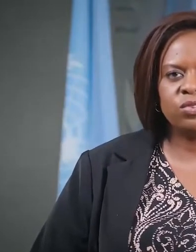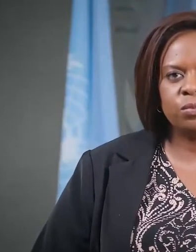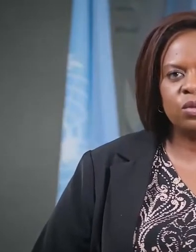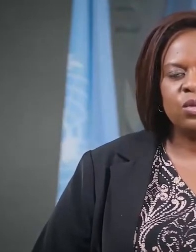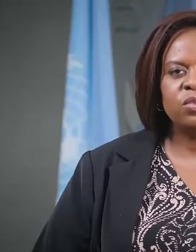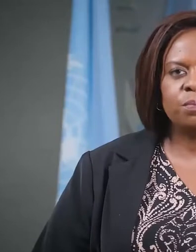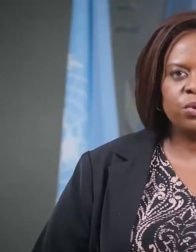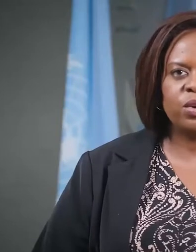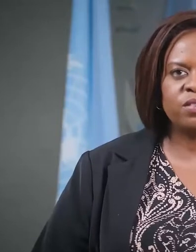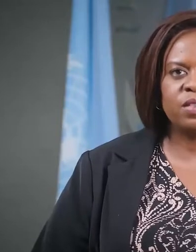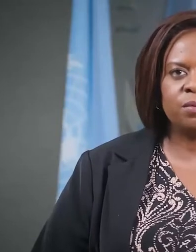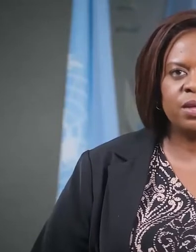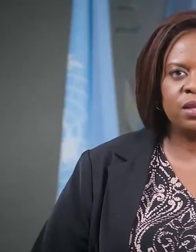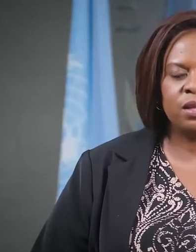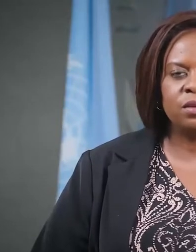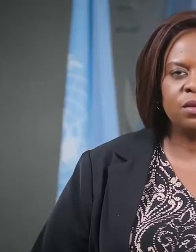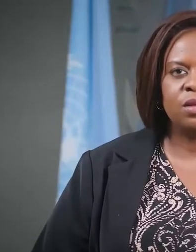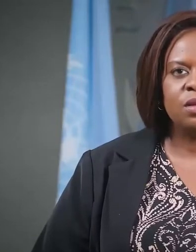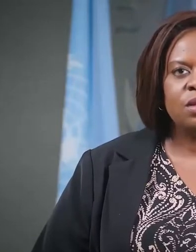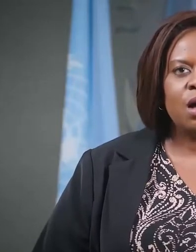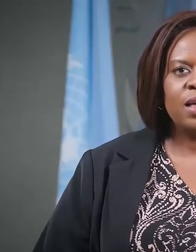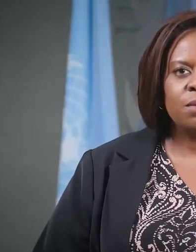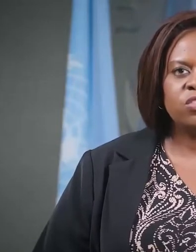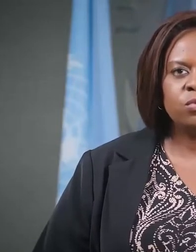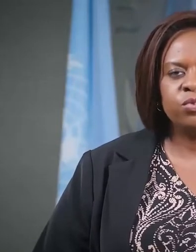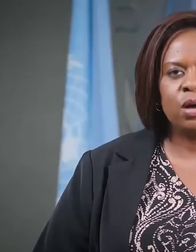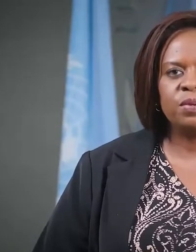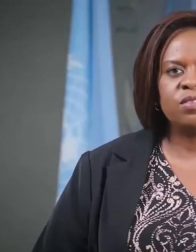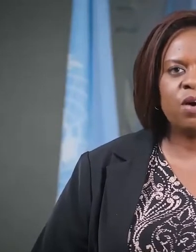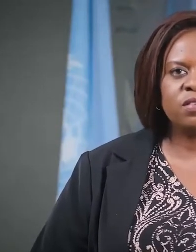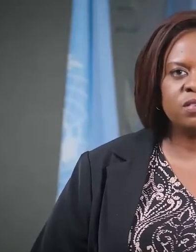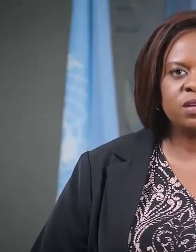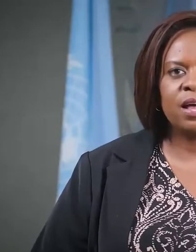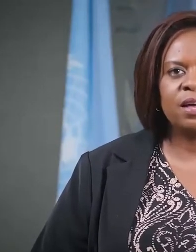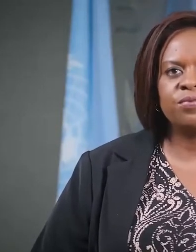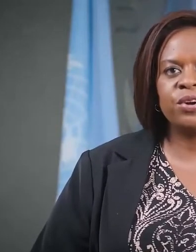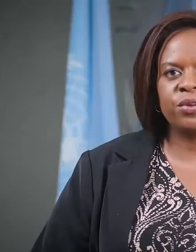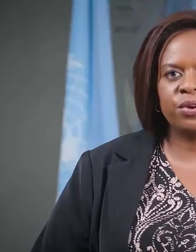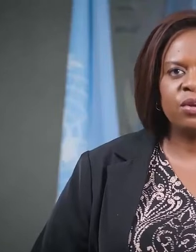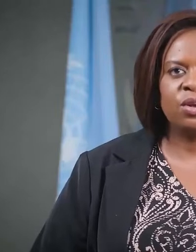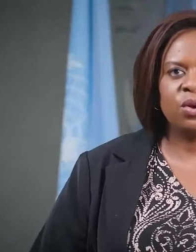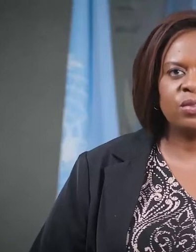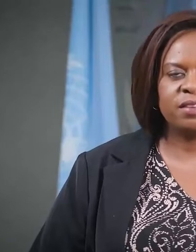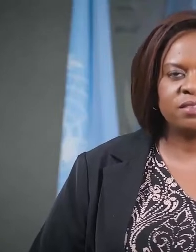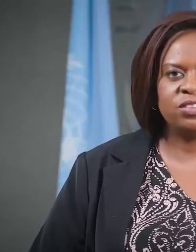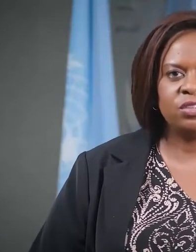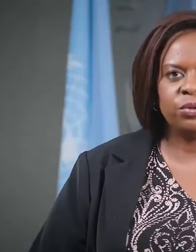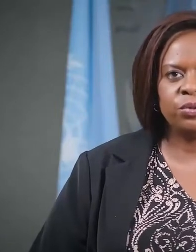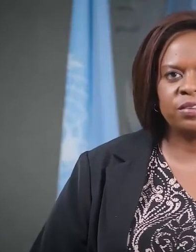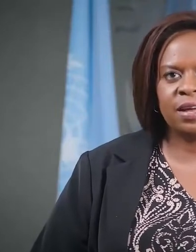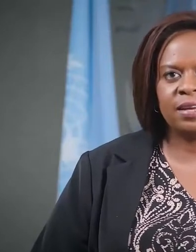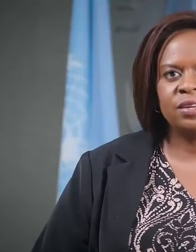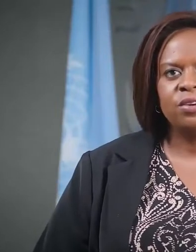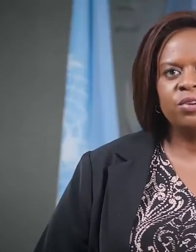companies accountable on the progress that they are making. Our aim is to move companies faster and further along the